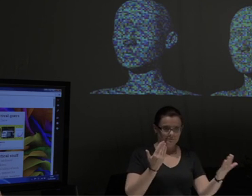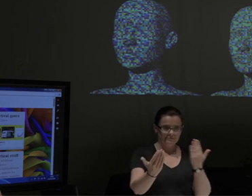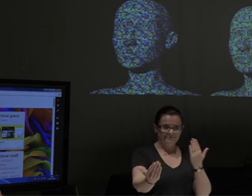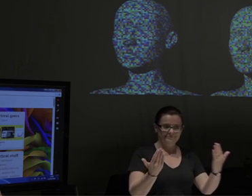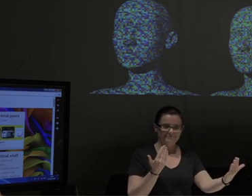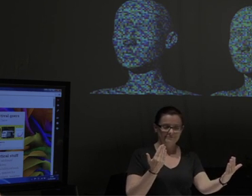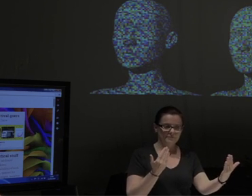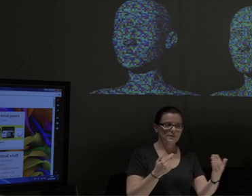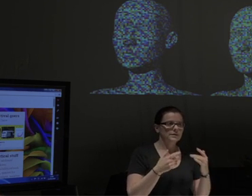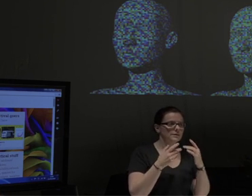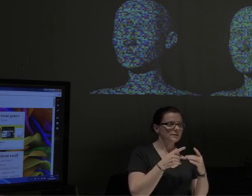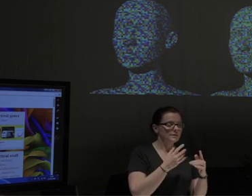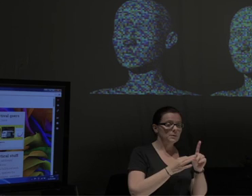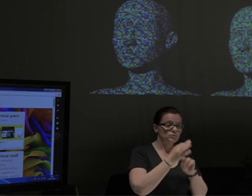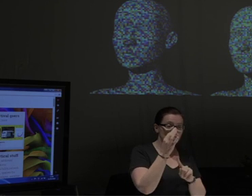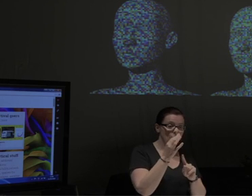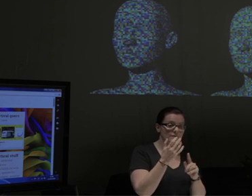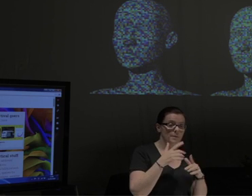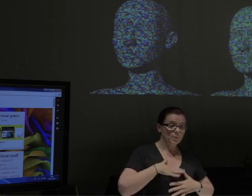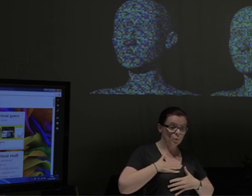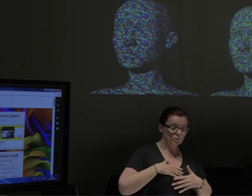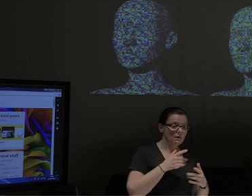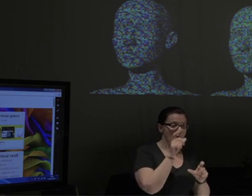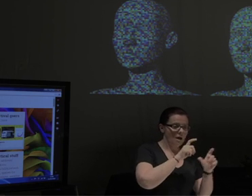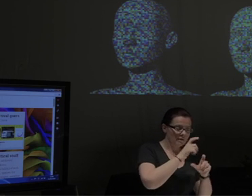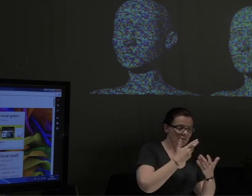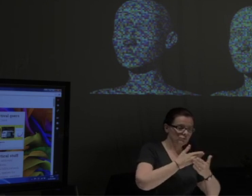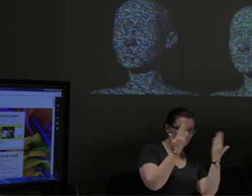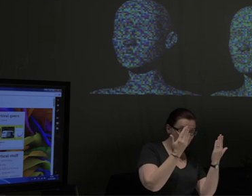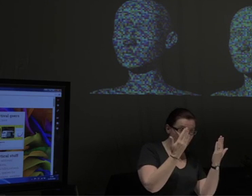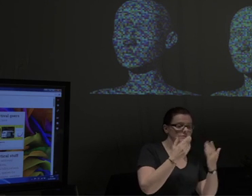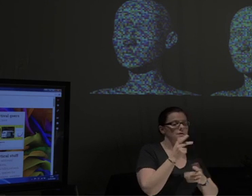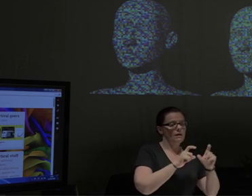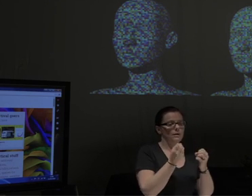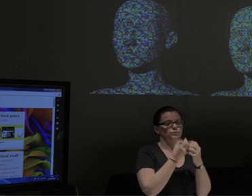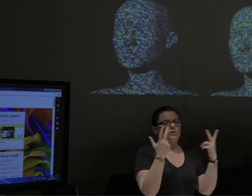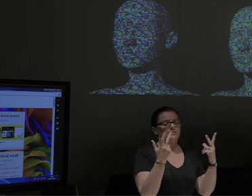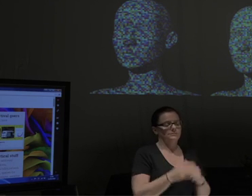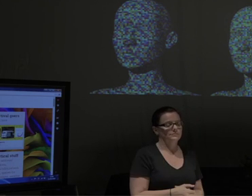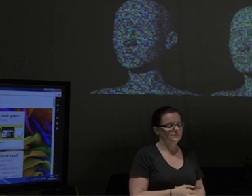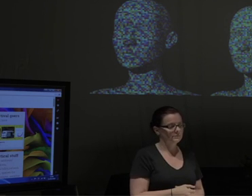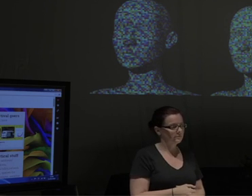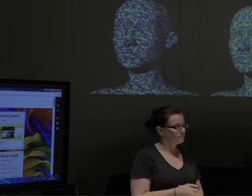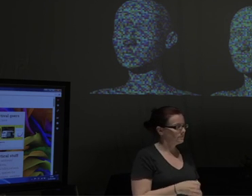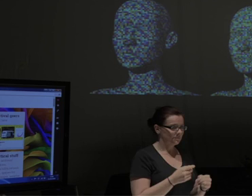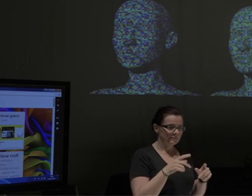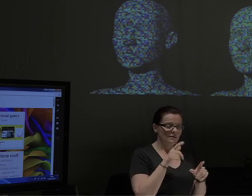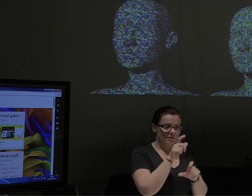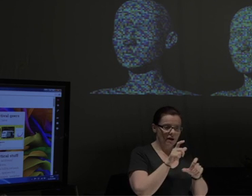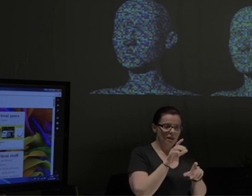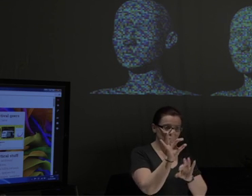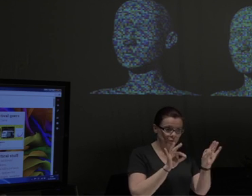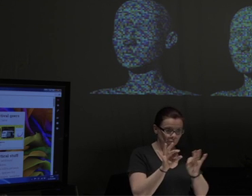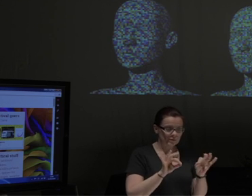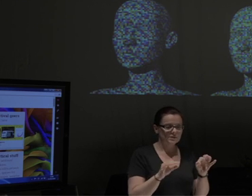by the choice of lighter, warmer colours. The two faces show that taking part in creative groups in a relaxed social